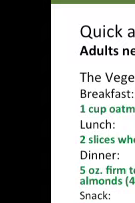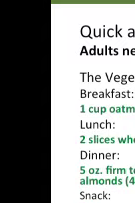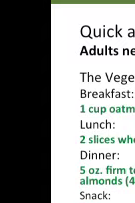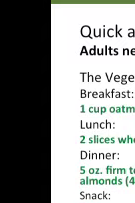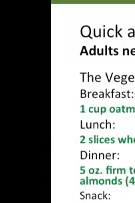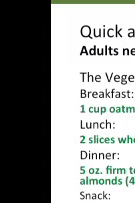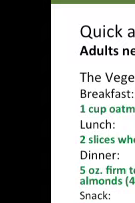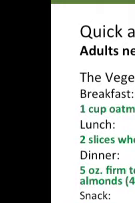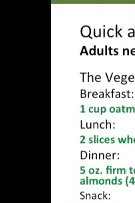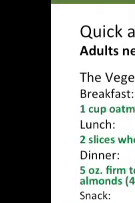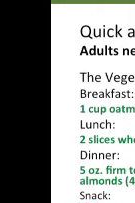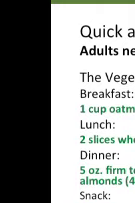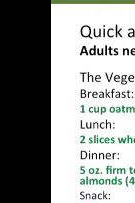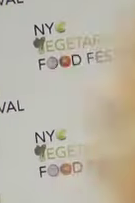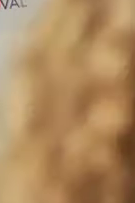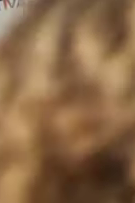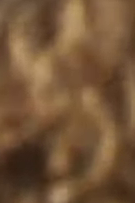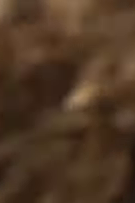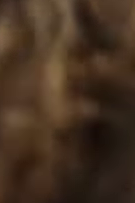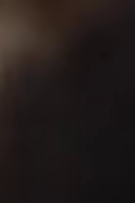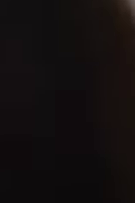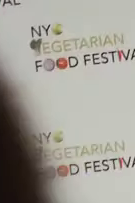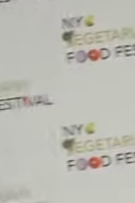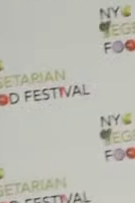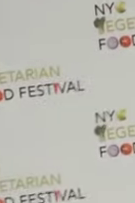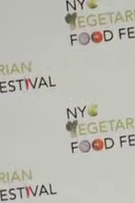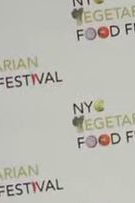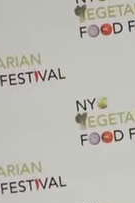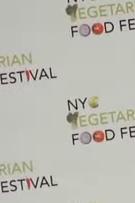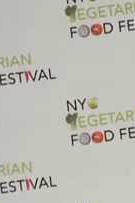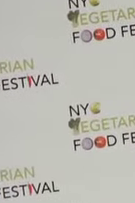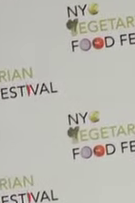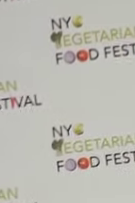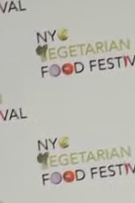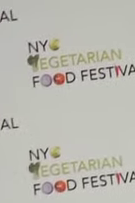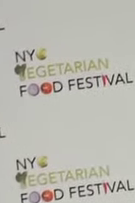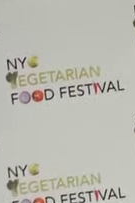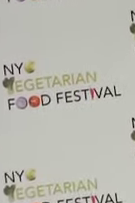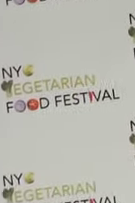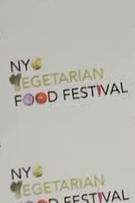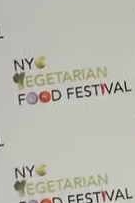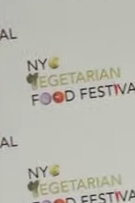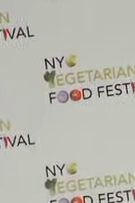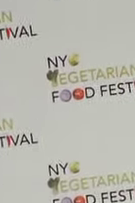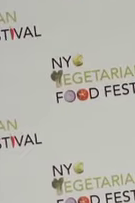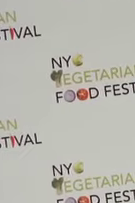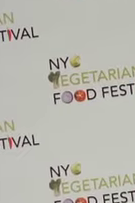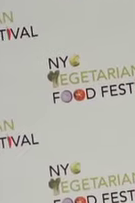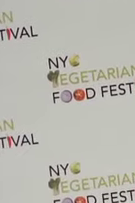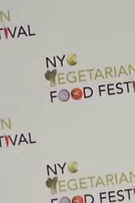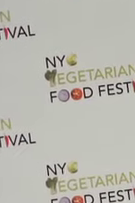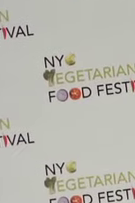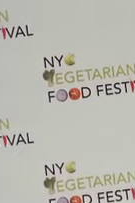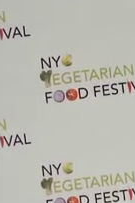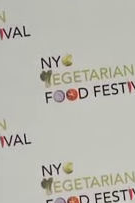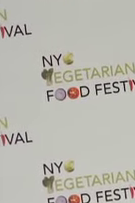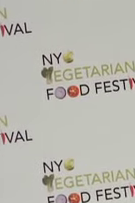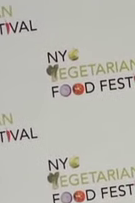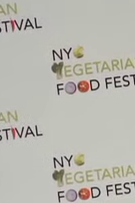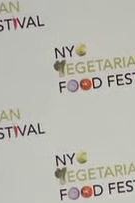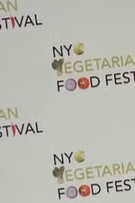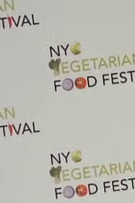shows it's 73 grams of protein. So there's a lot of information on the web about sample menus. Plants do have a ton of protein. There's